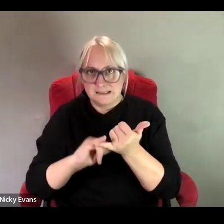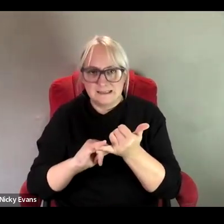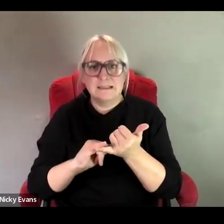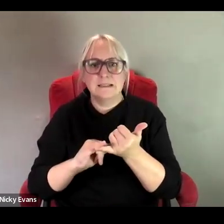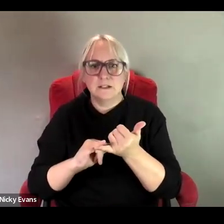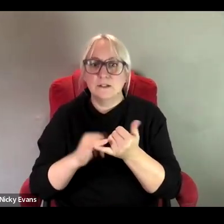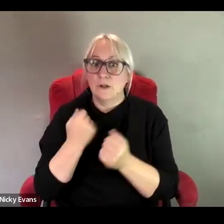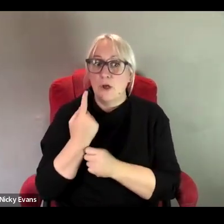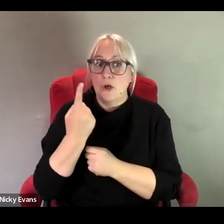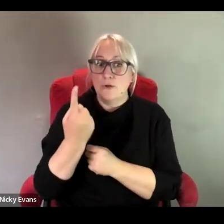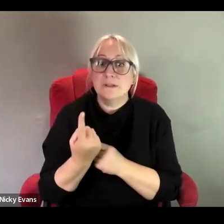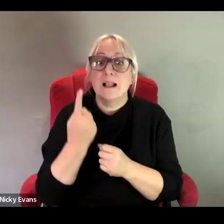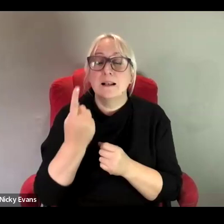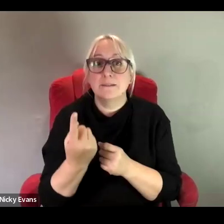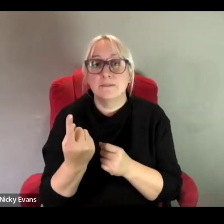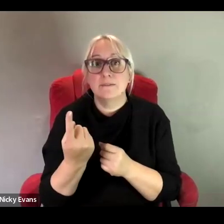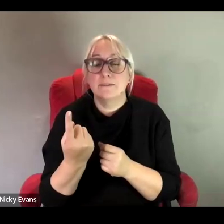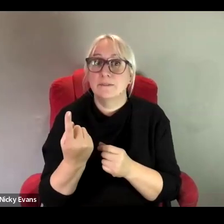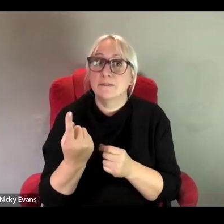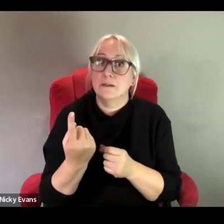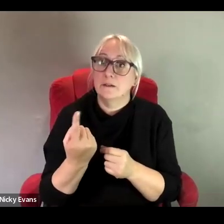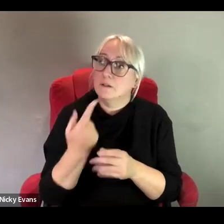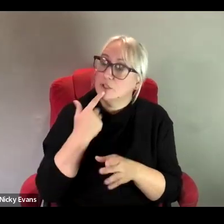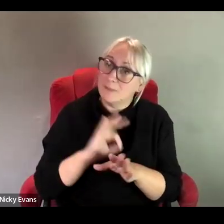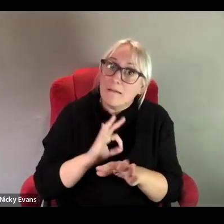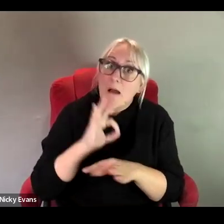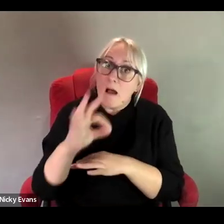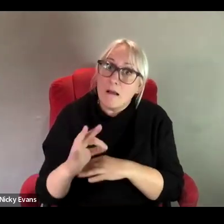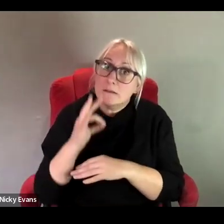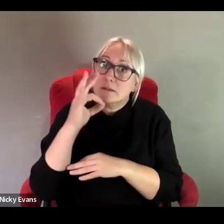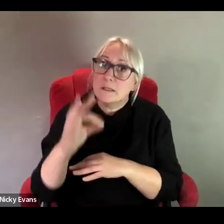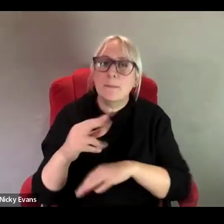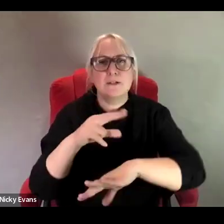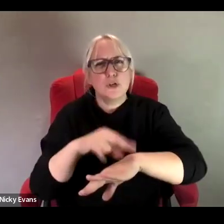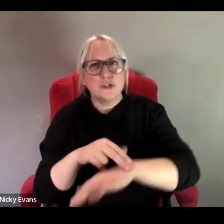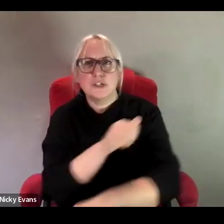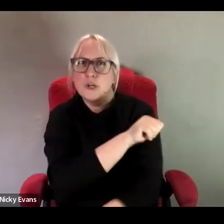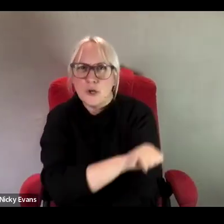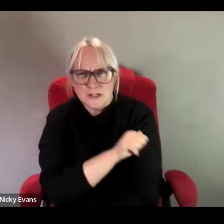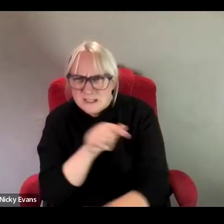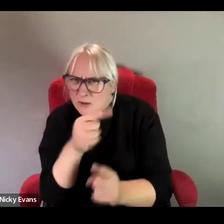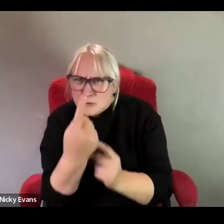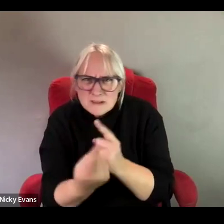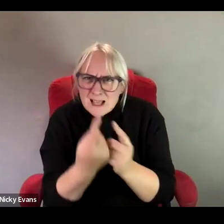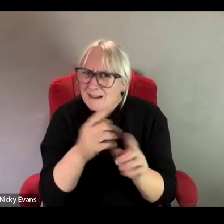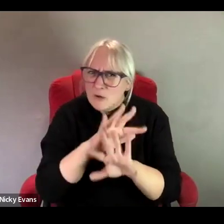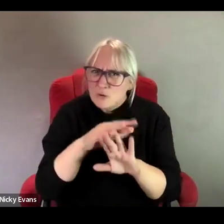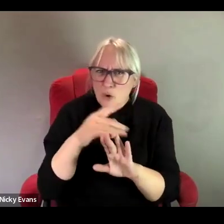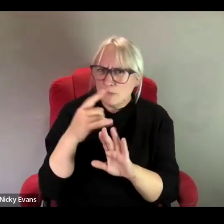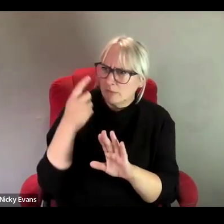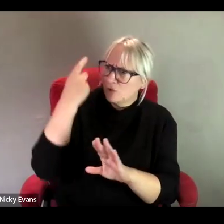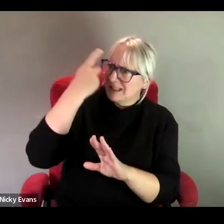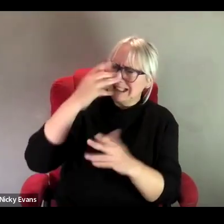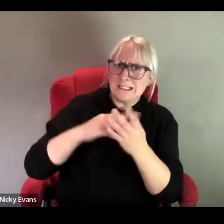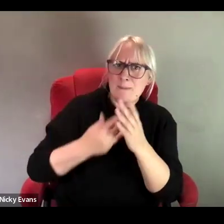And she's been in a position where she has been asked repeatedly by doctors and nurses why she hasn't considered MAID. And